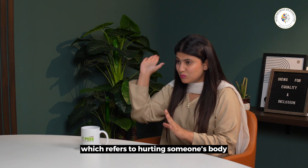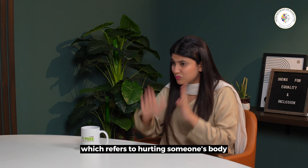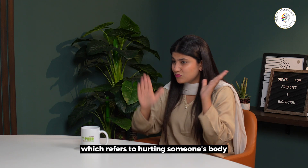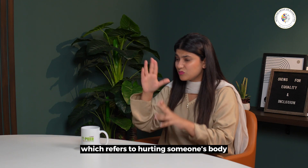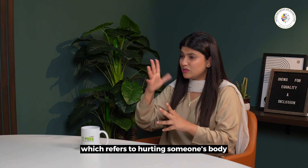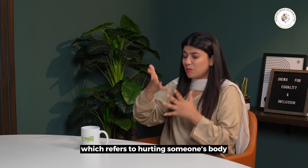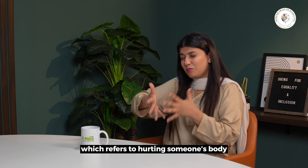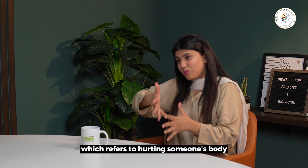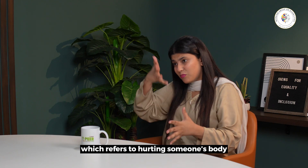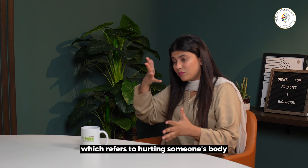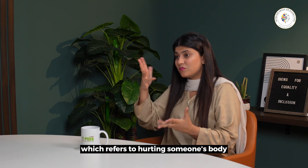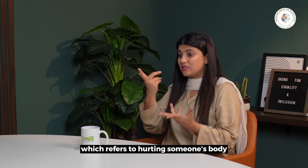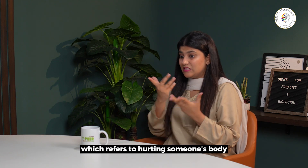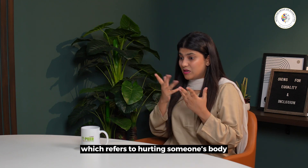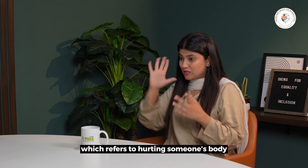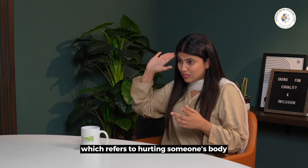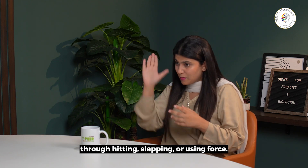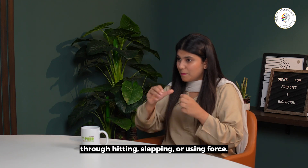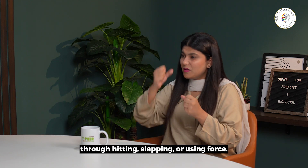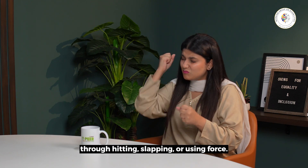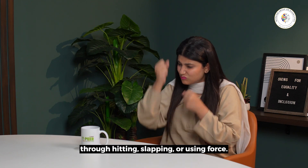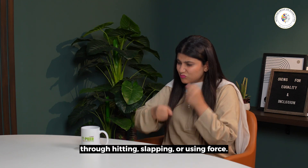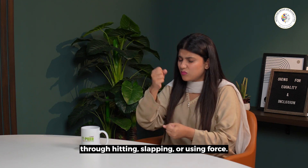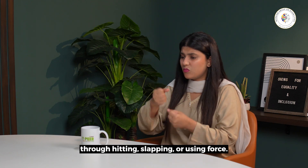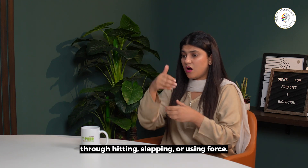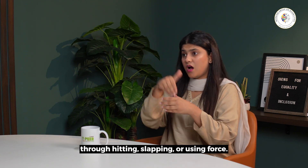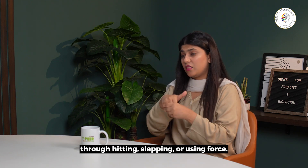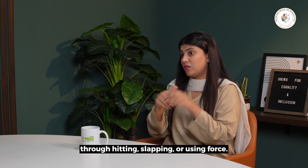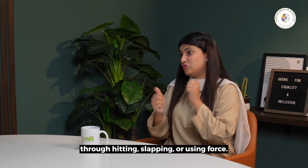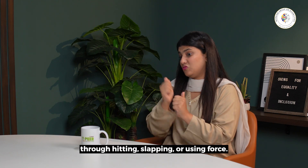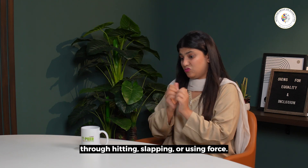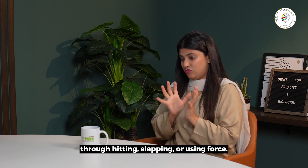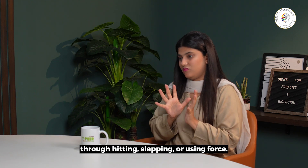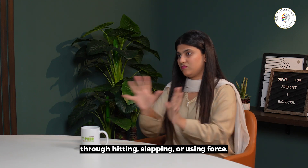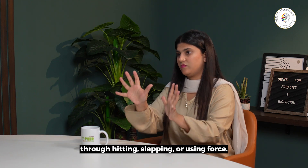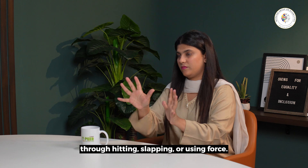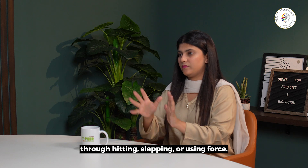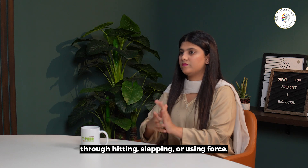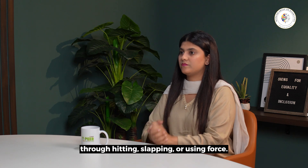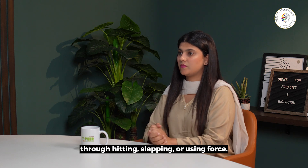refers to hurting someone's body through hitting, slapping, or using force.